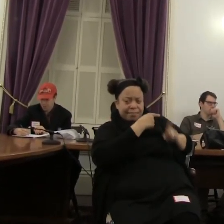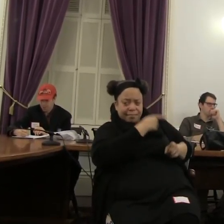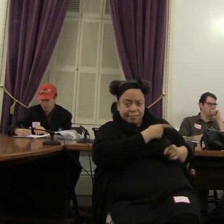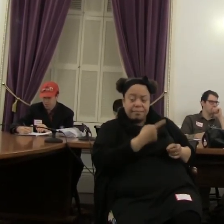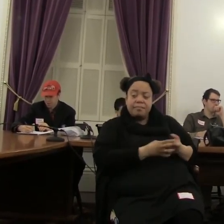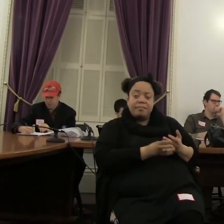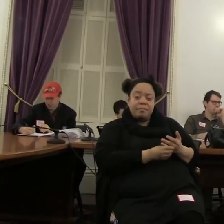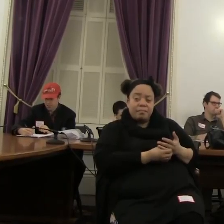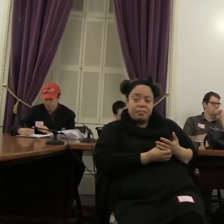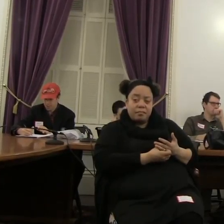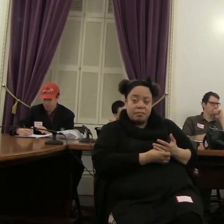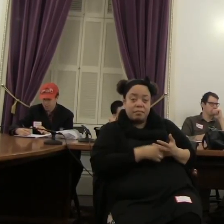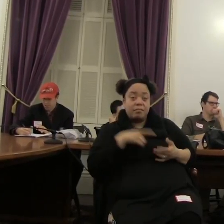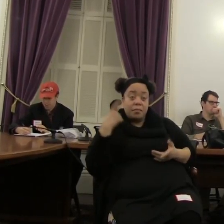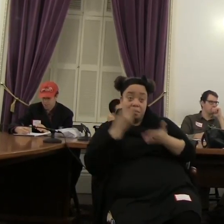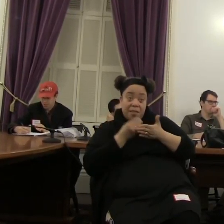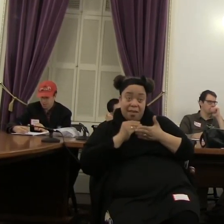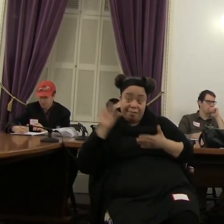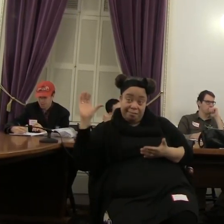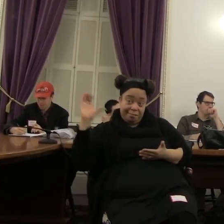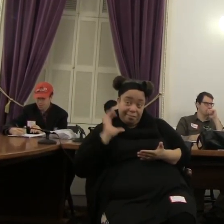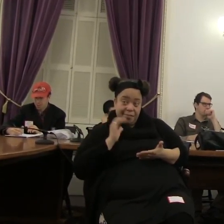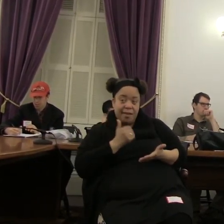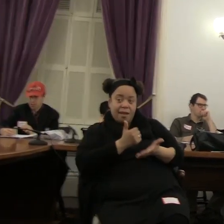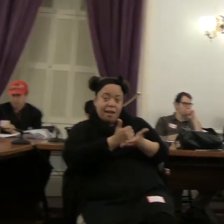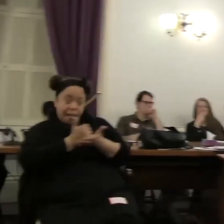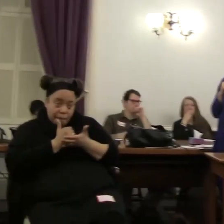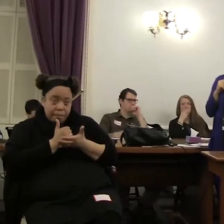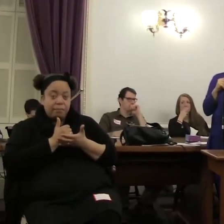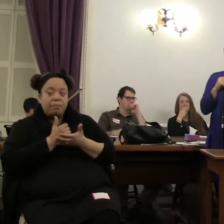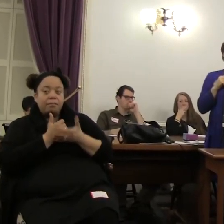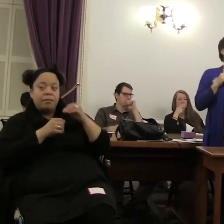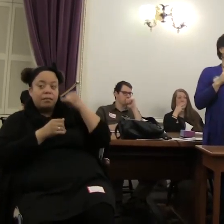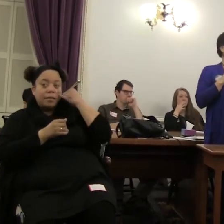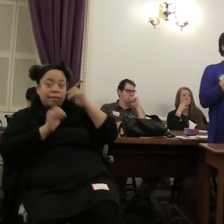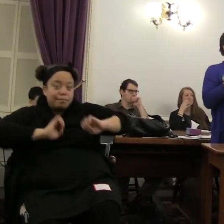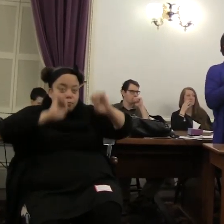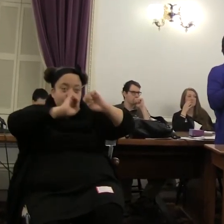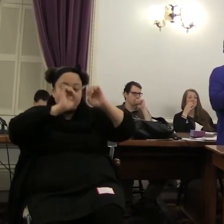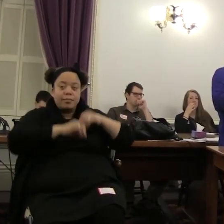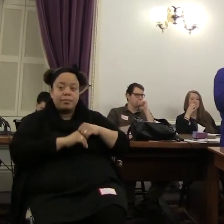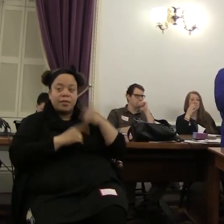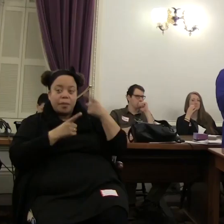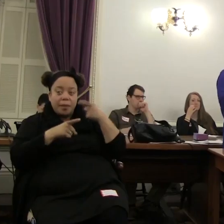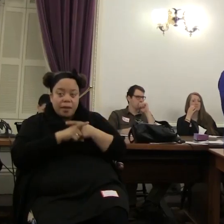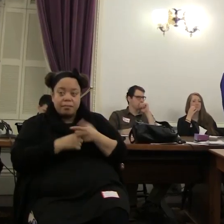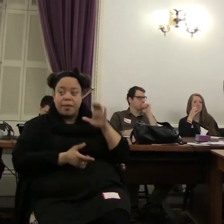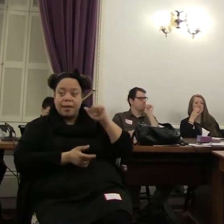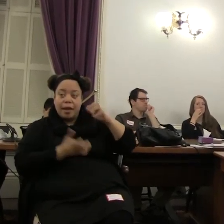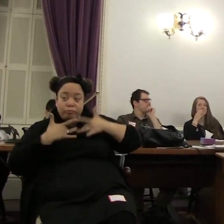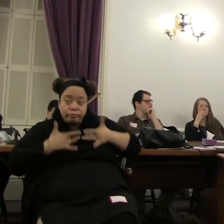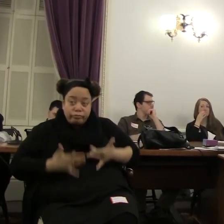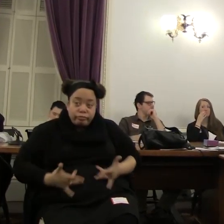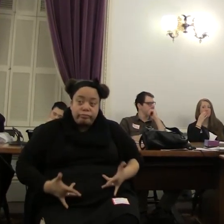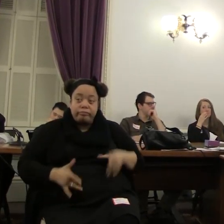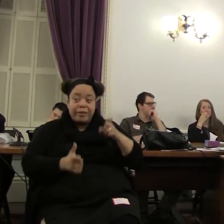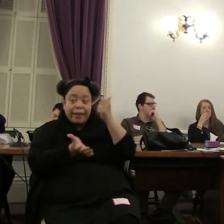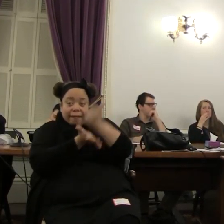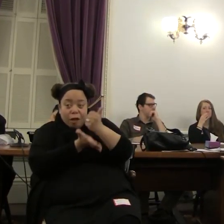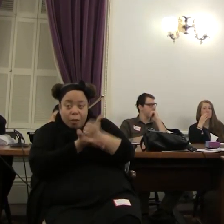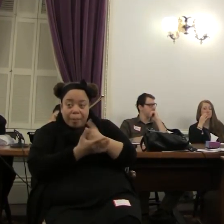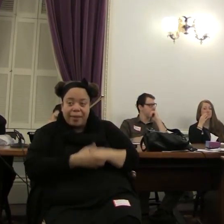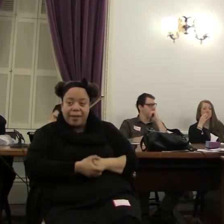impact health and costs. There's someone over here who said smartly how it's scary that if